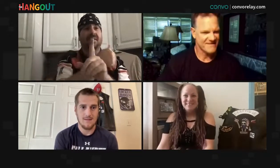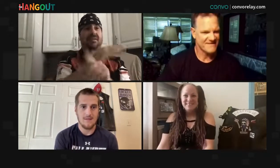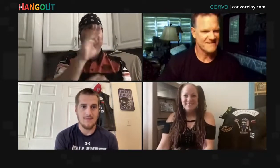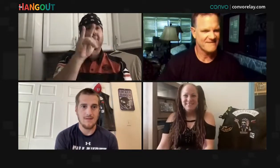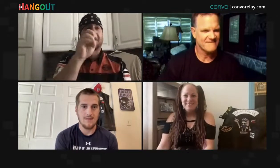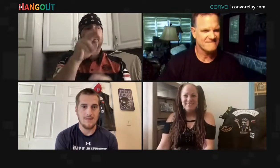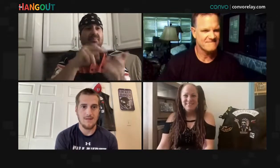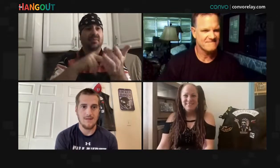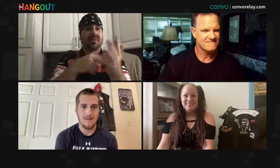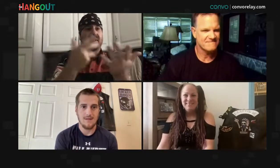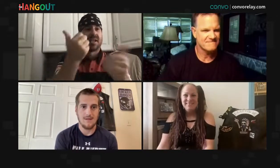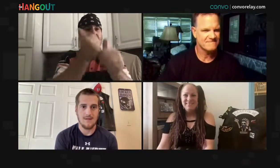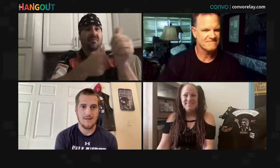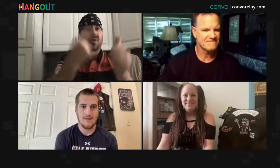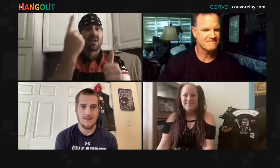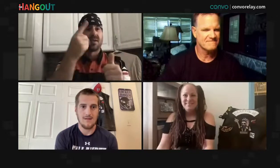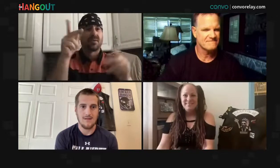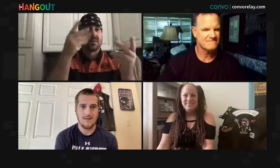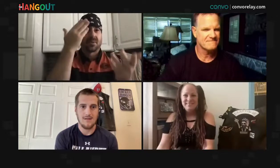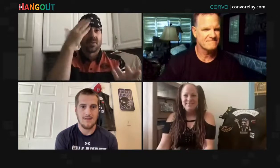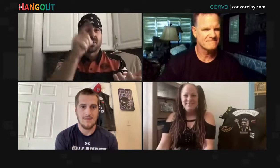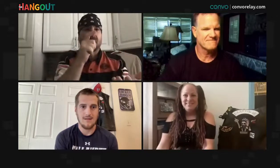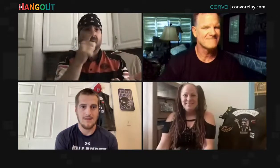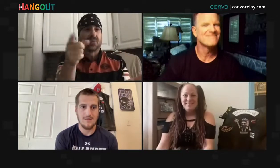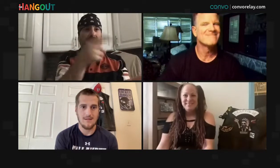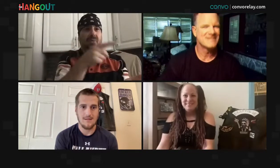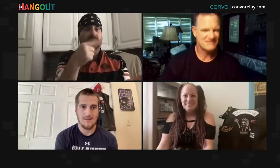hearing biker group. And if